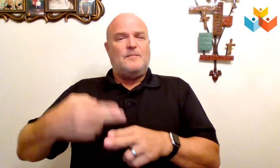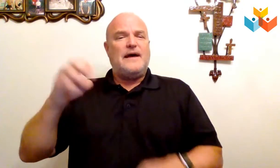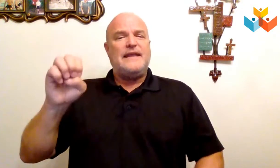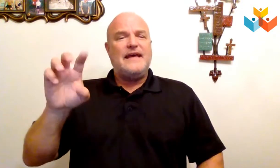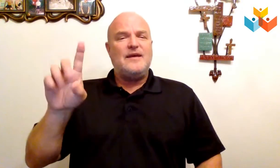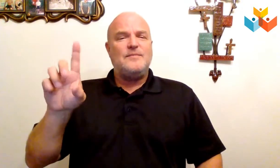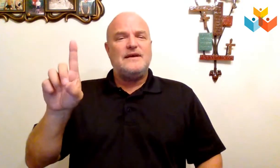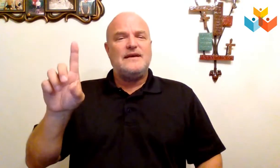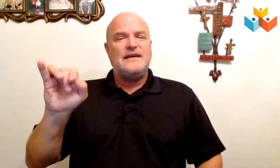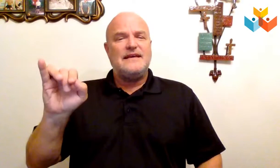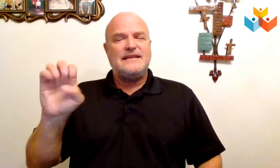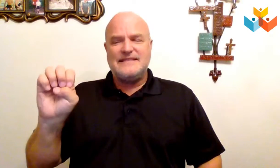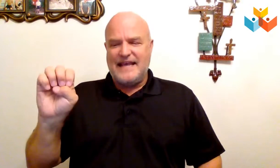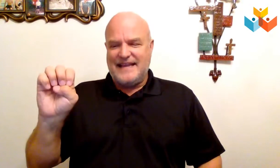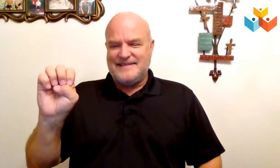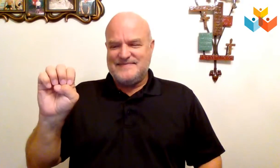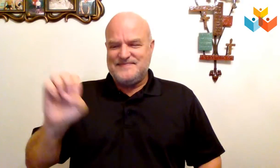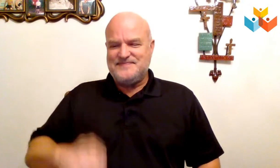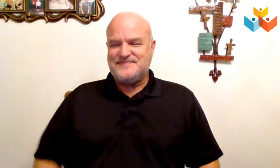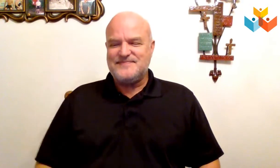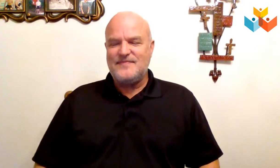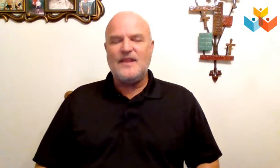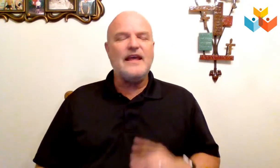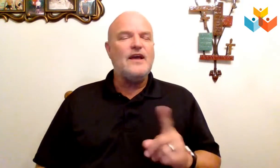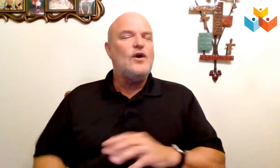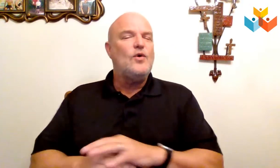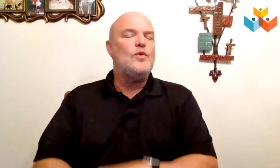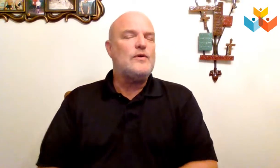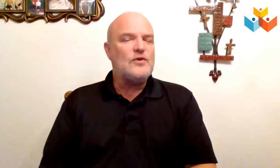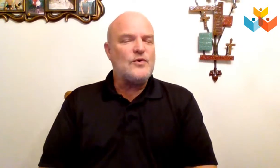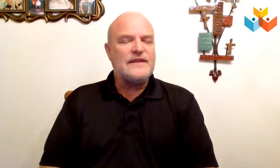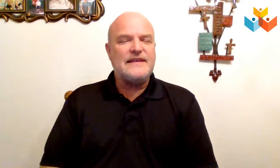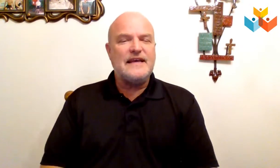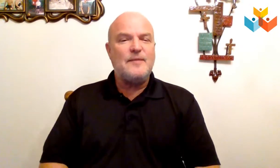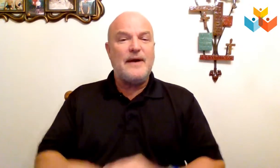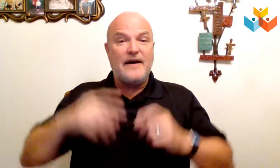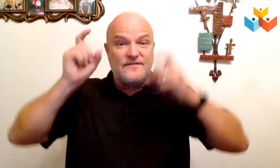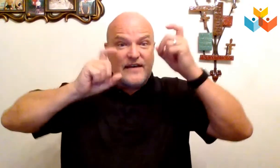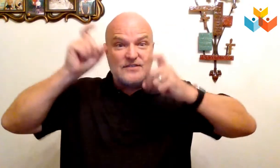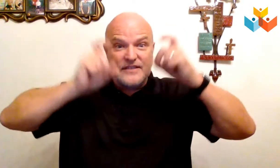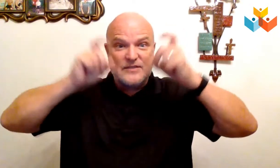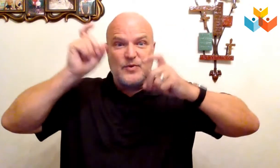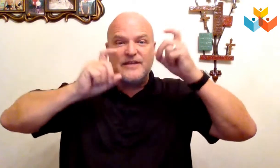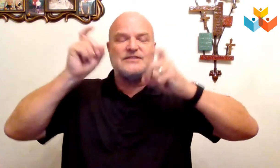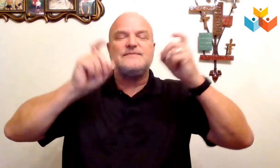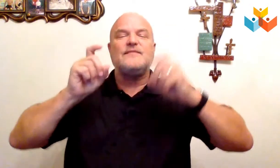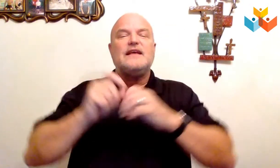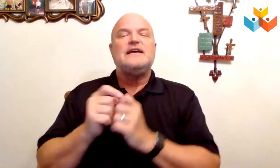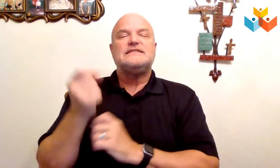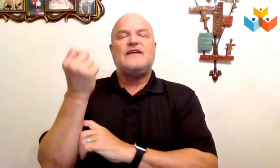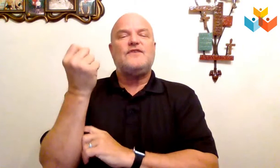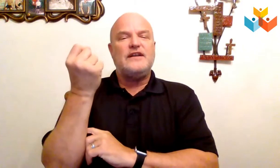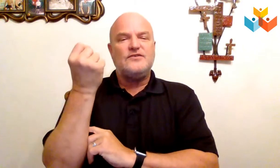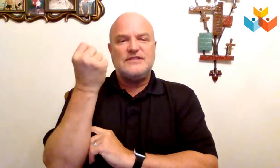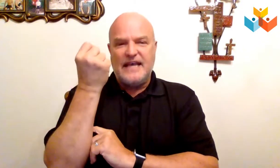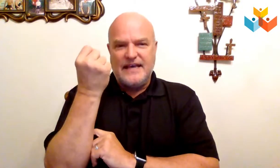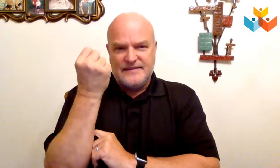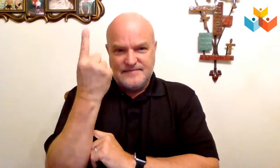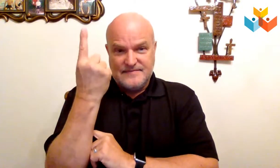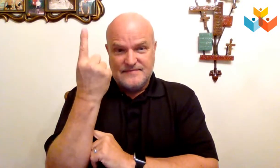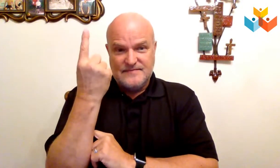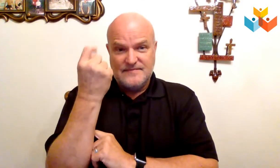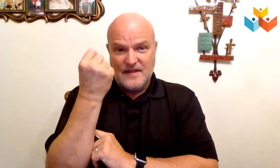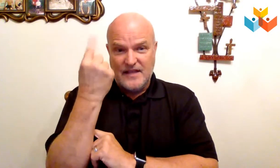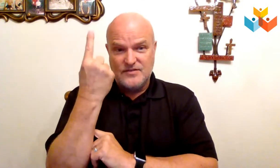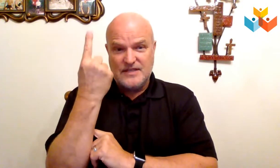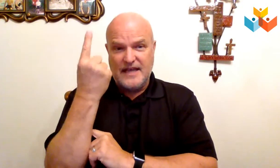name? My name is Eddie. One more quick thing about facial expression.